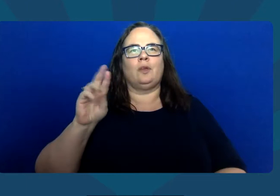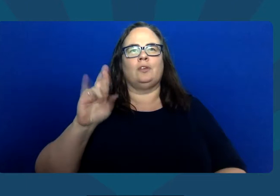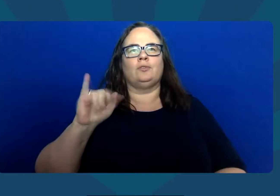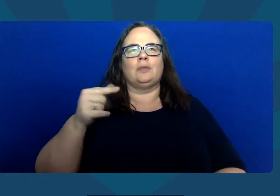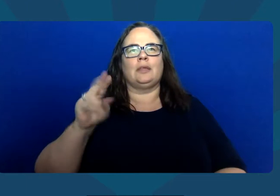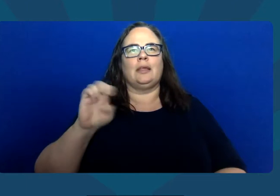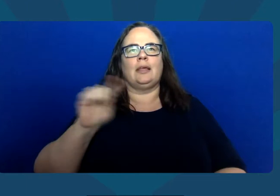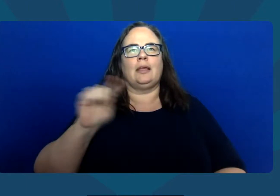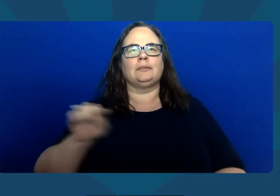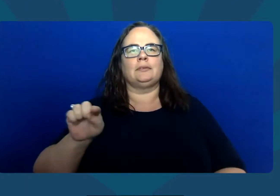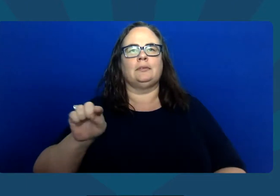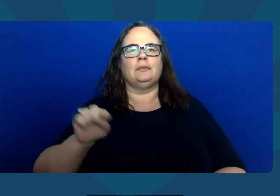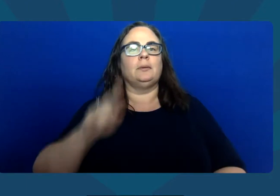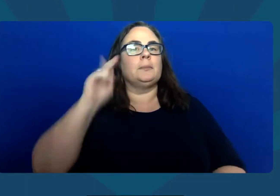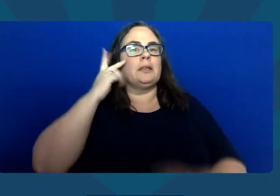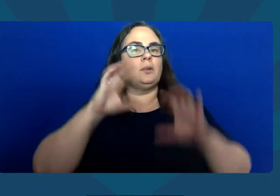Diego Rodriguez.